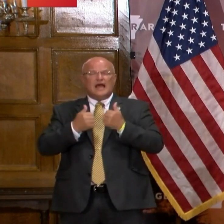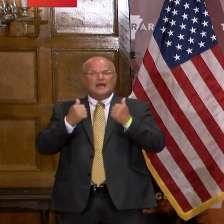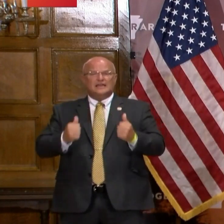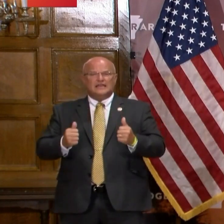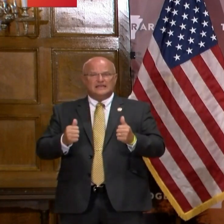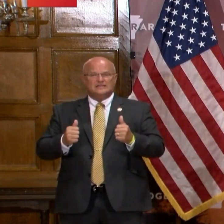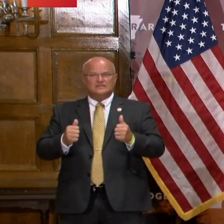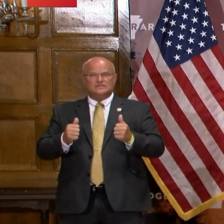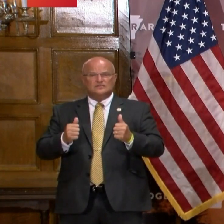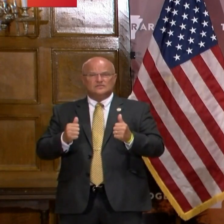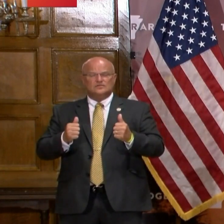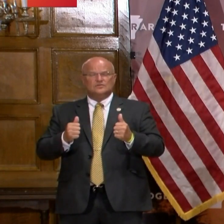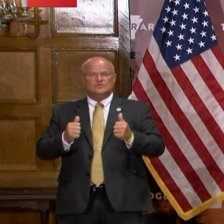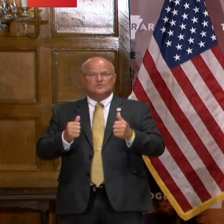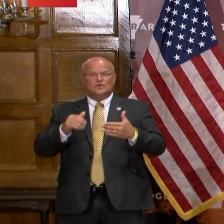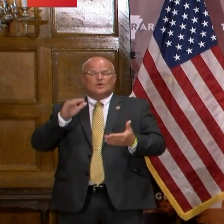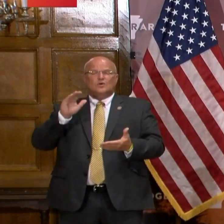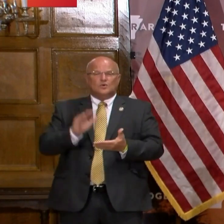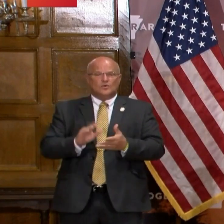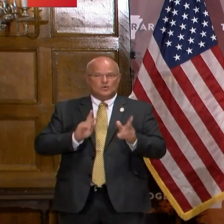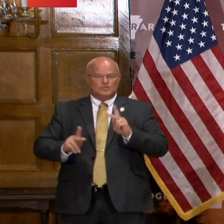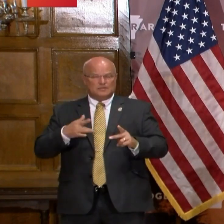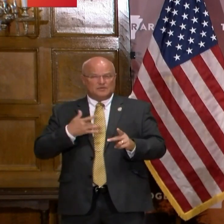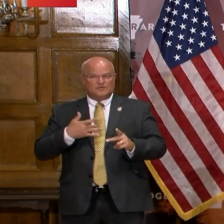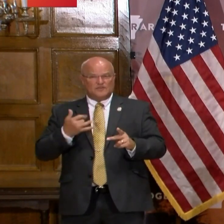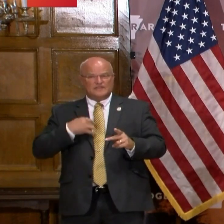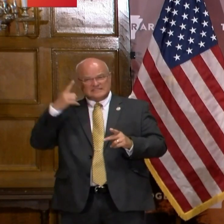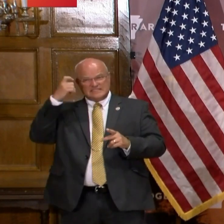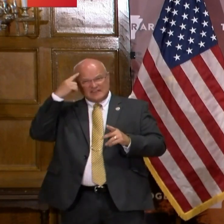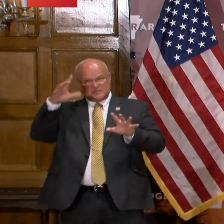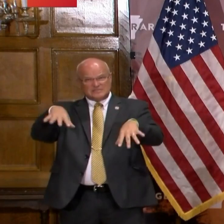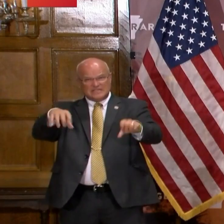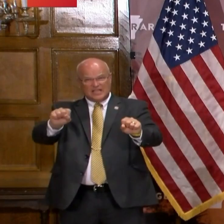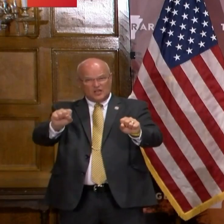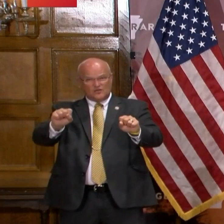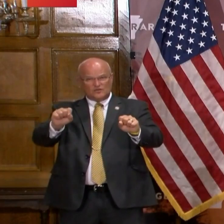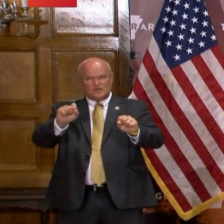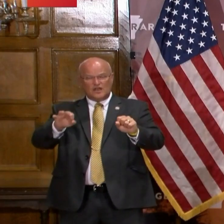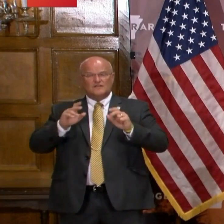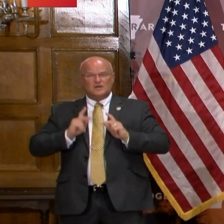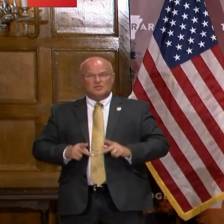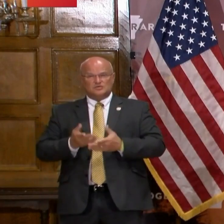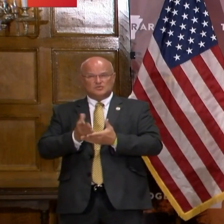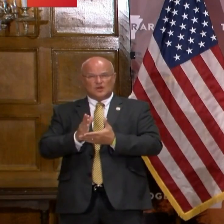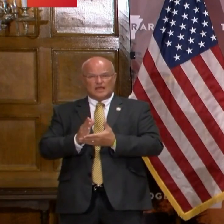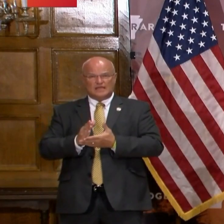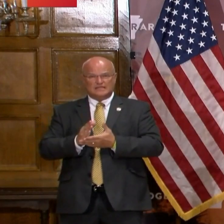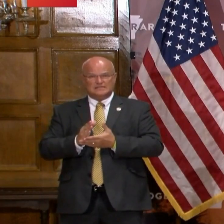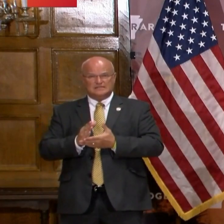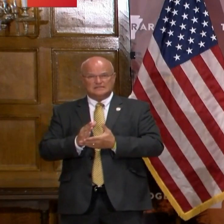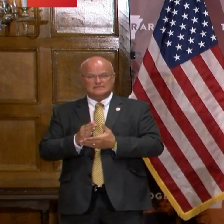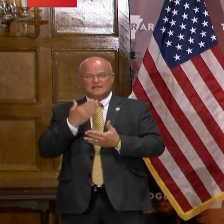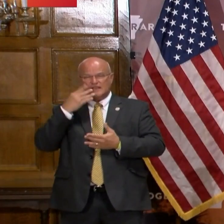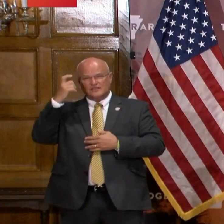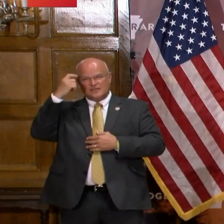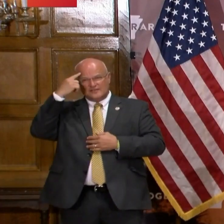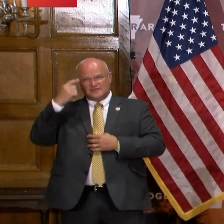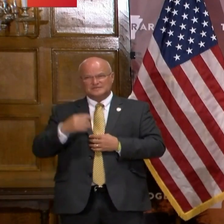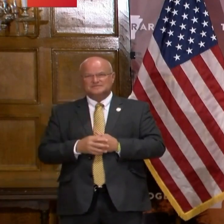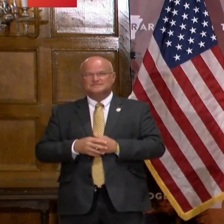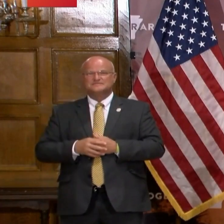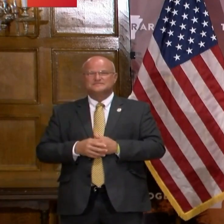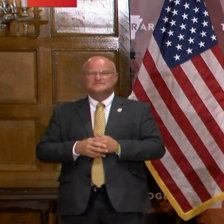you quell concerns by residents who feel this is a government takeover of personal rights? Thank you, Governor.